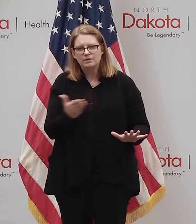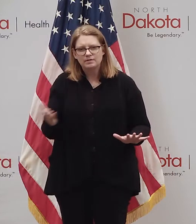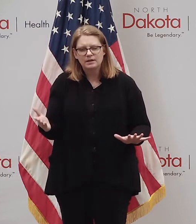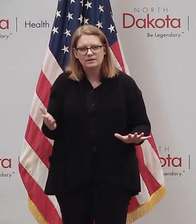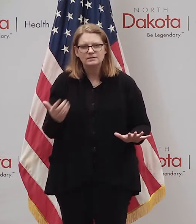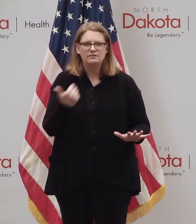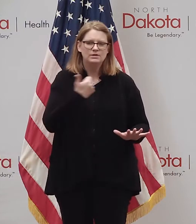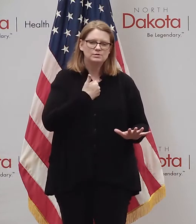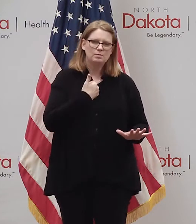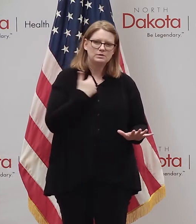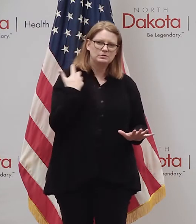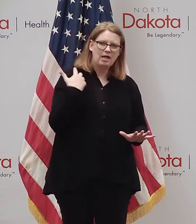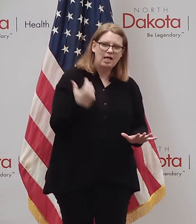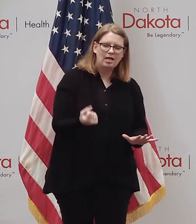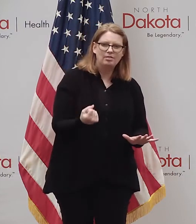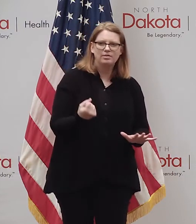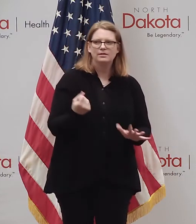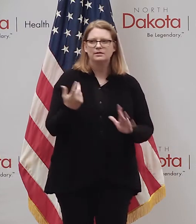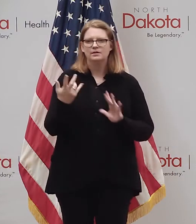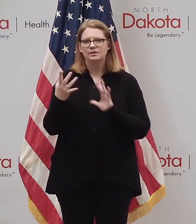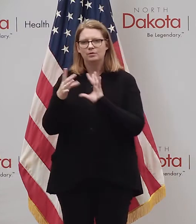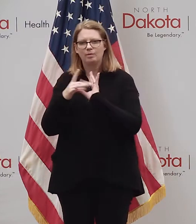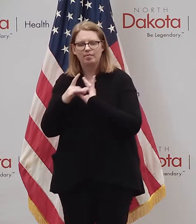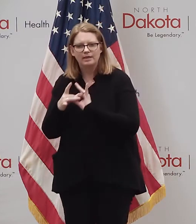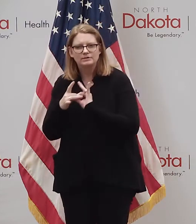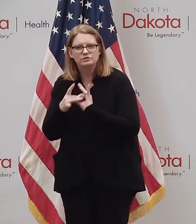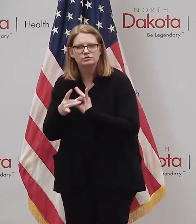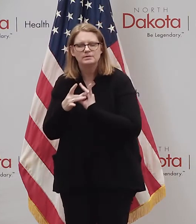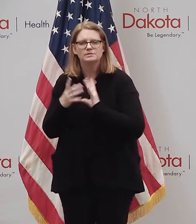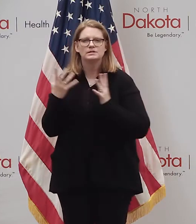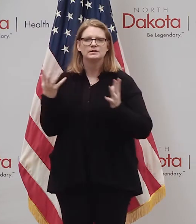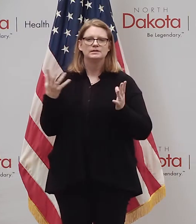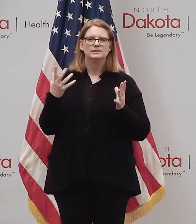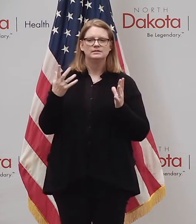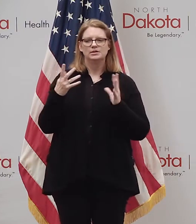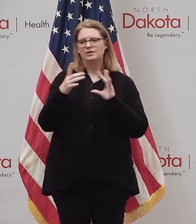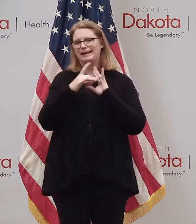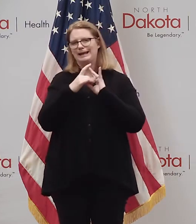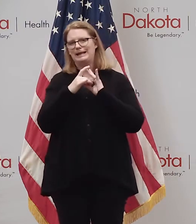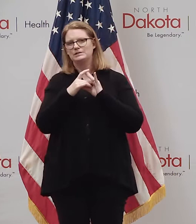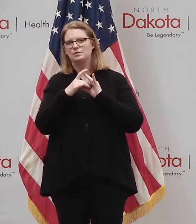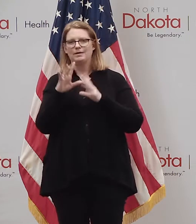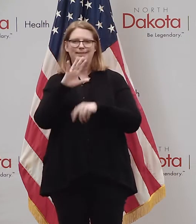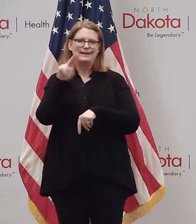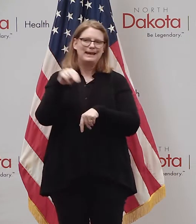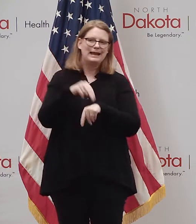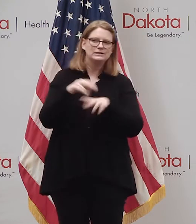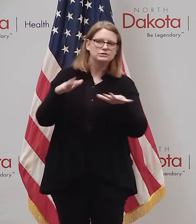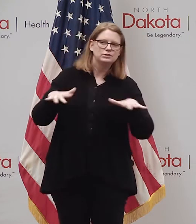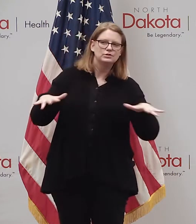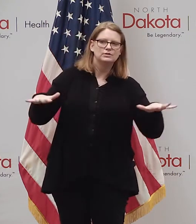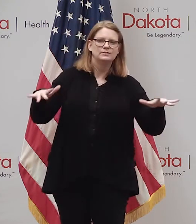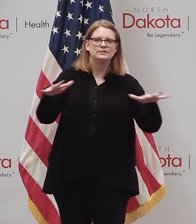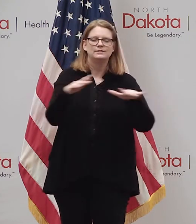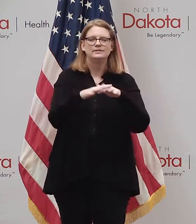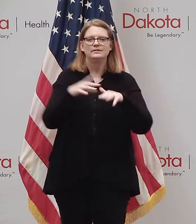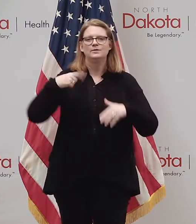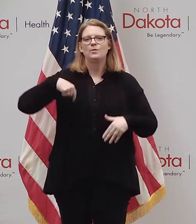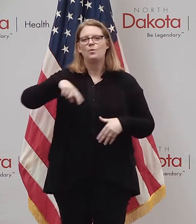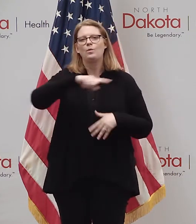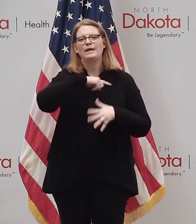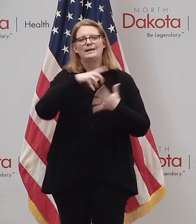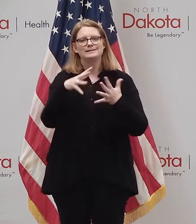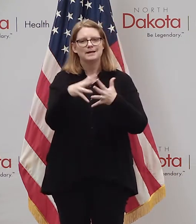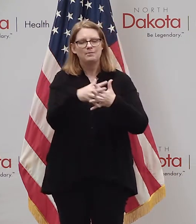your personal health, whether it's your relationships, whether it's your connection with nature, or whether it's the fact that we as Americans